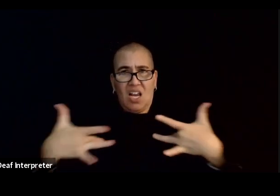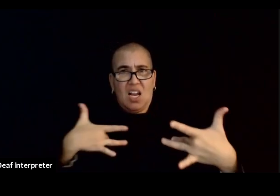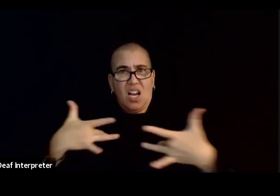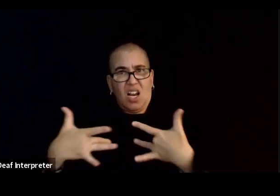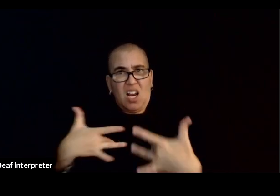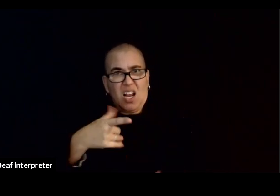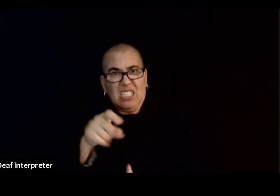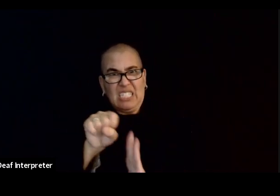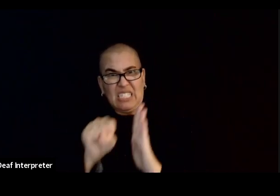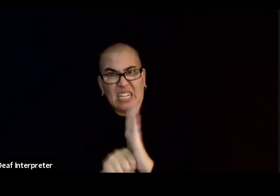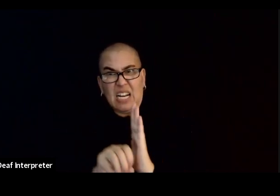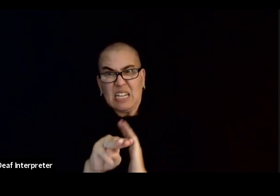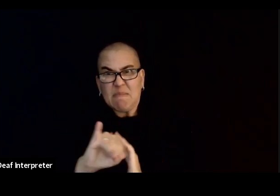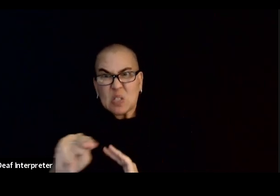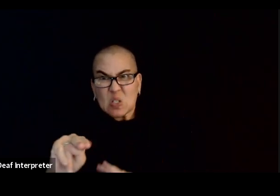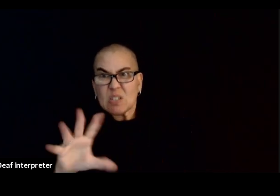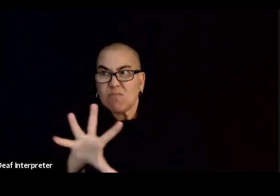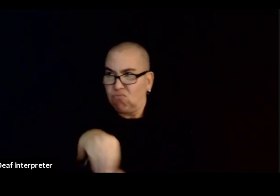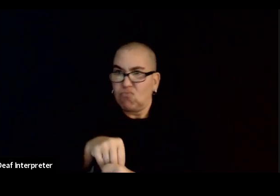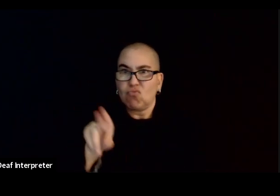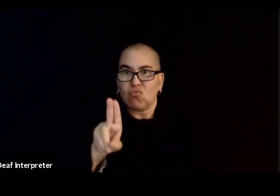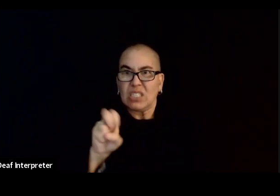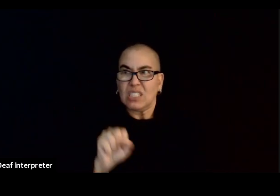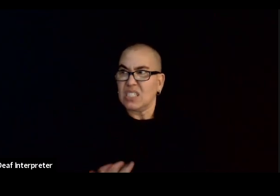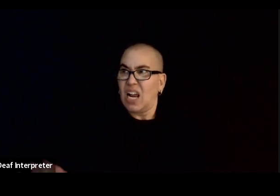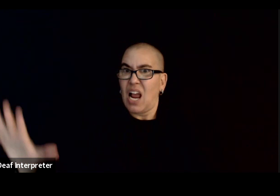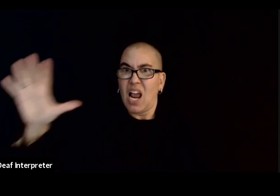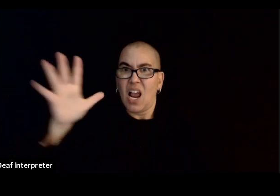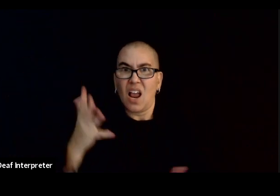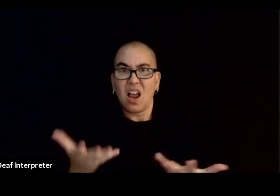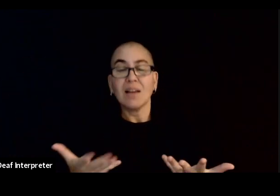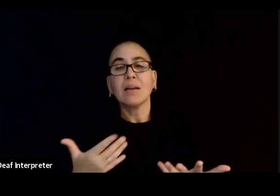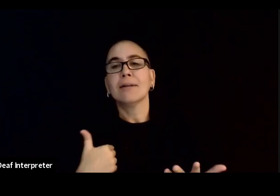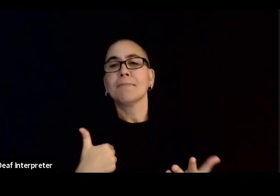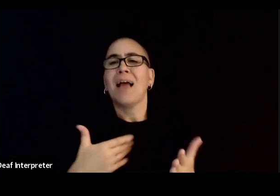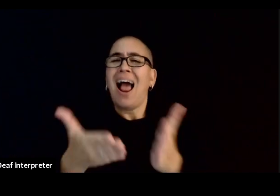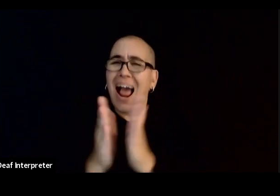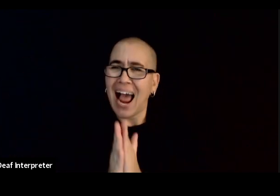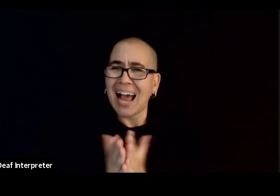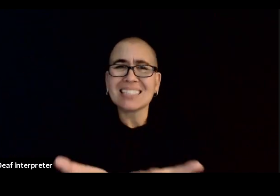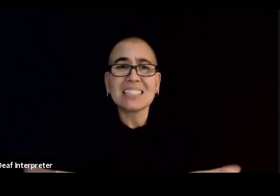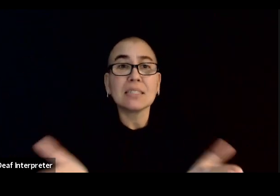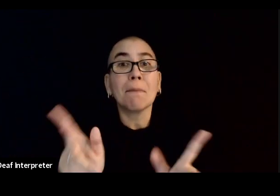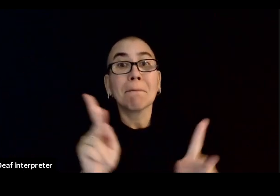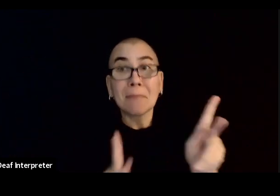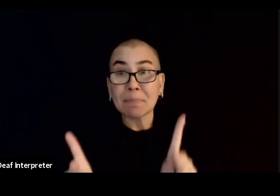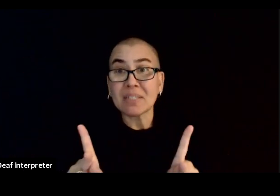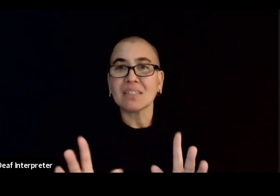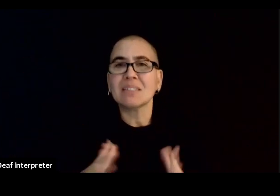I would ask that we all pause and remember that